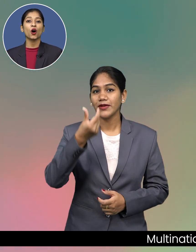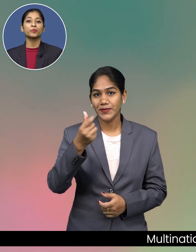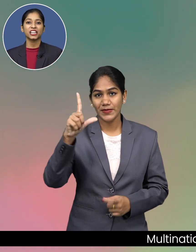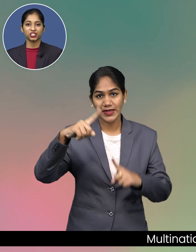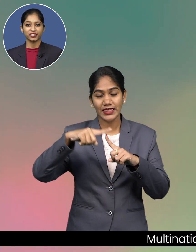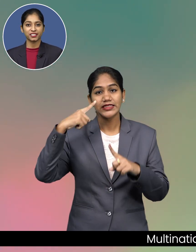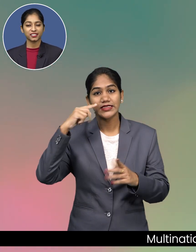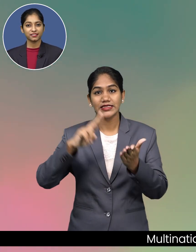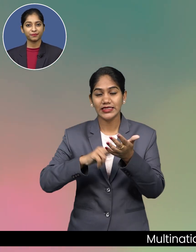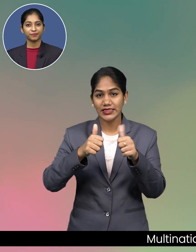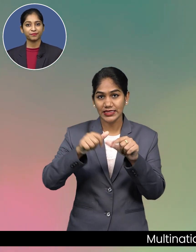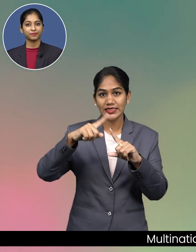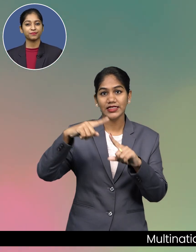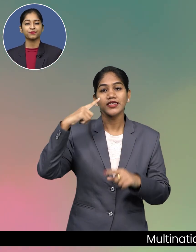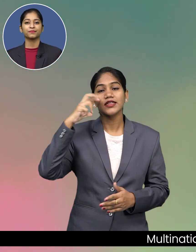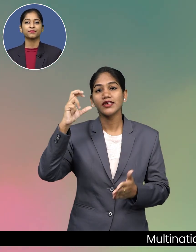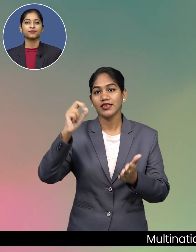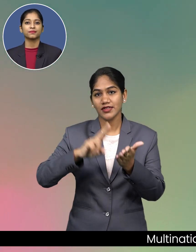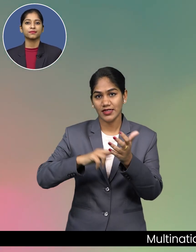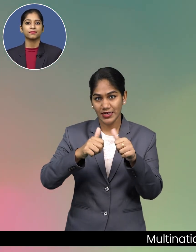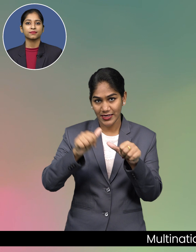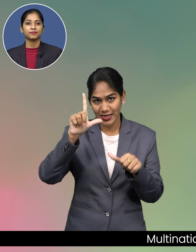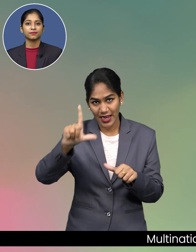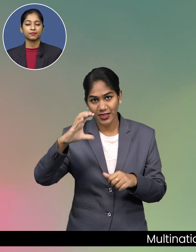Multinational corporations,